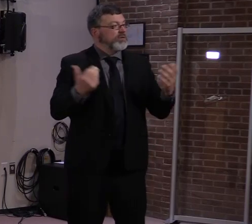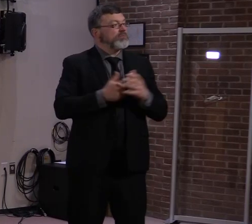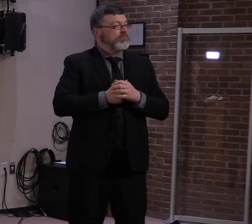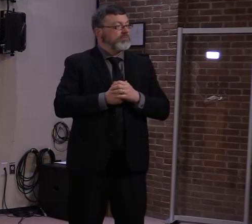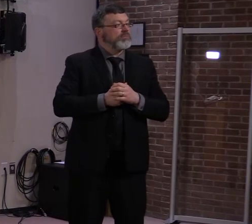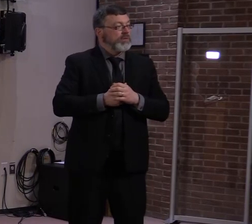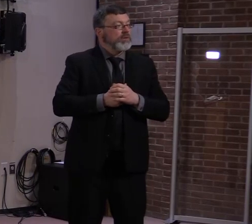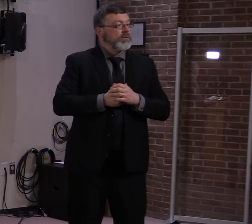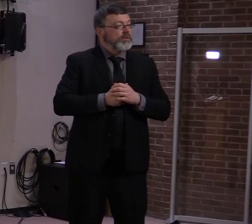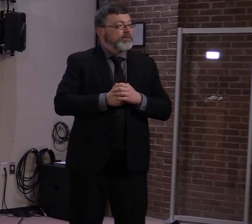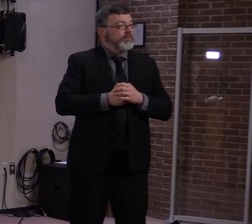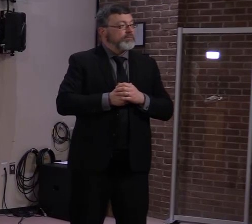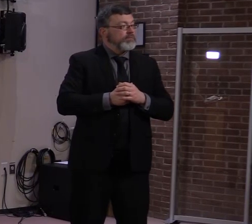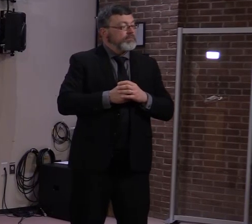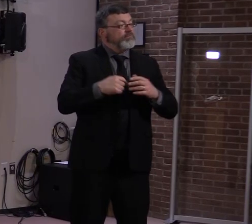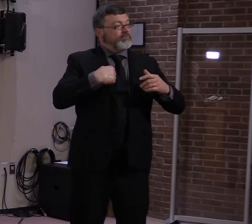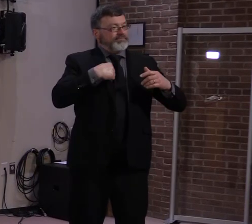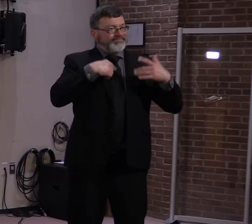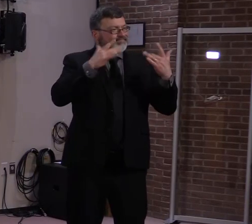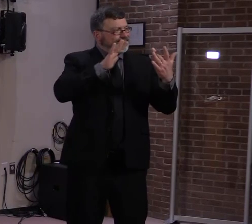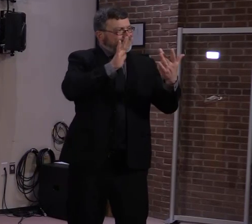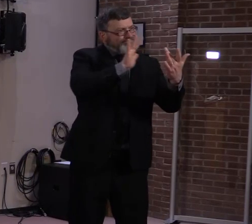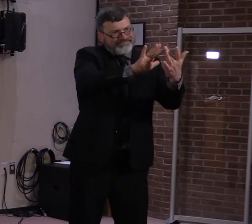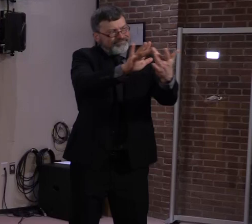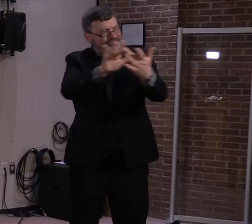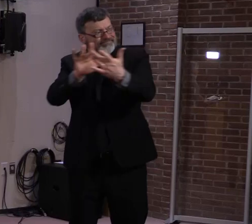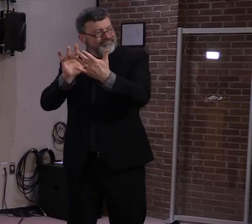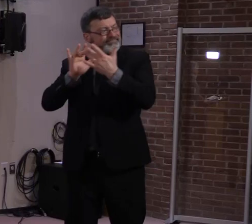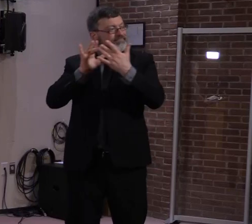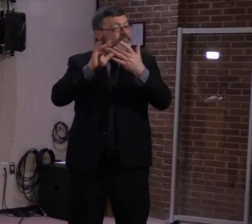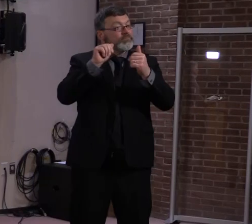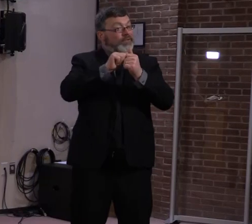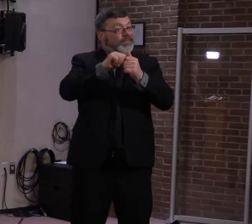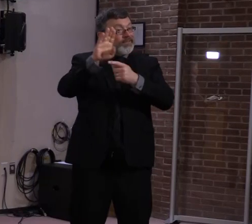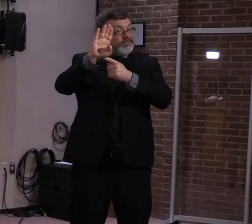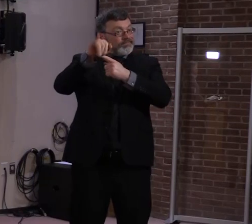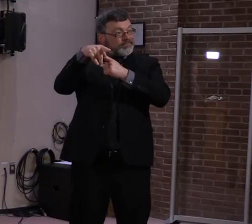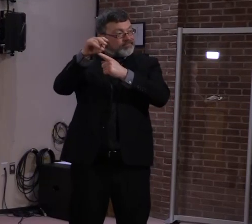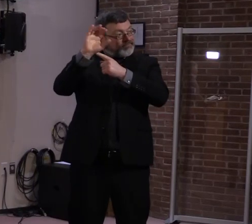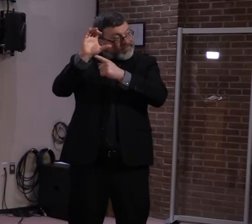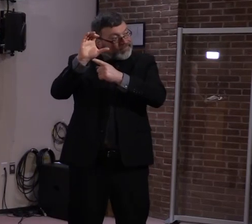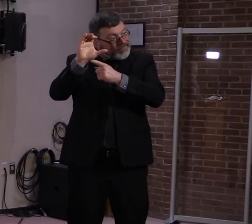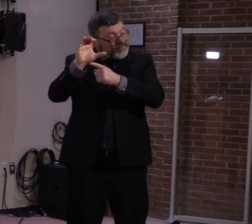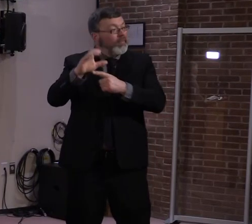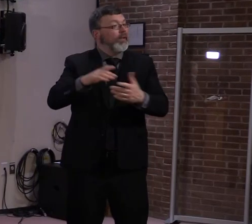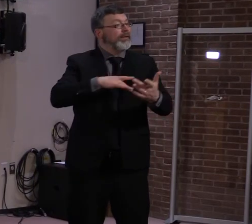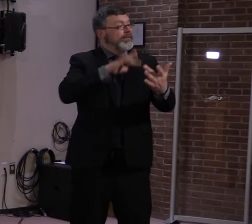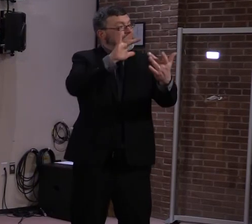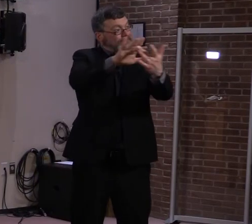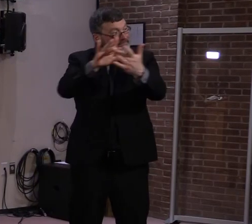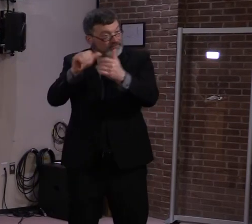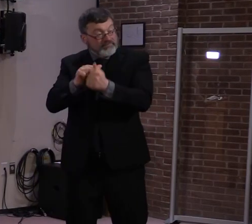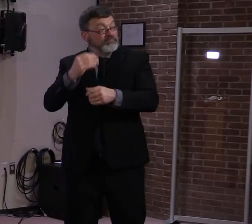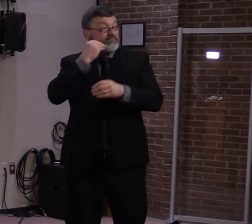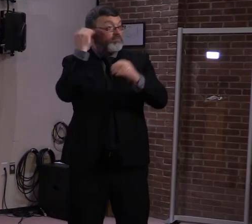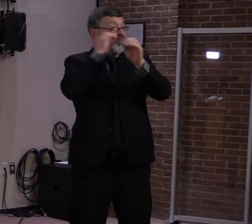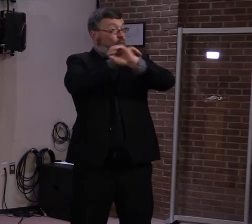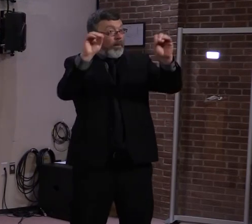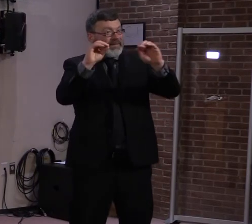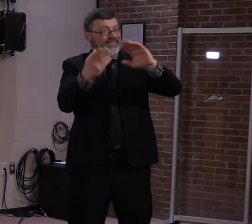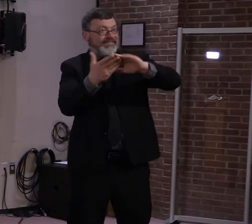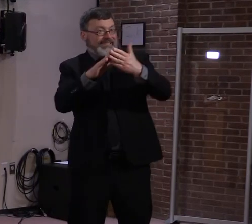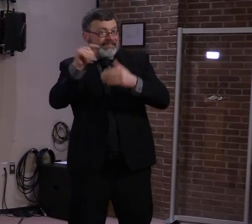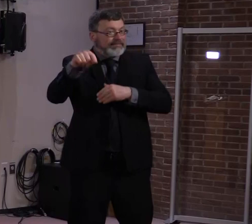to make progress in the homeless community, maybe even meal sites, distribution sites that we'll talk